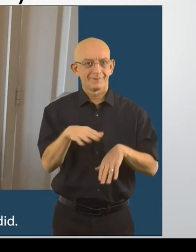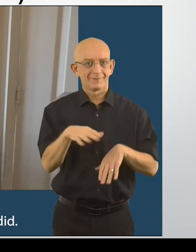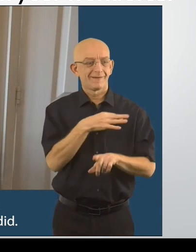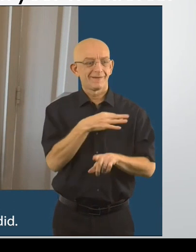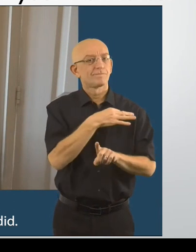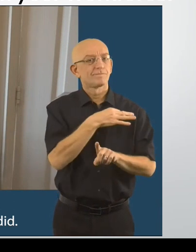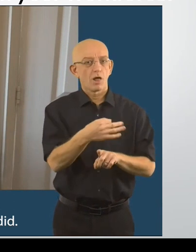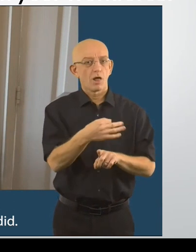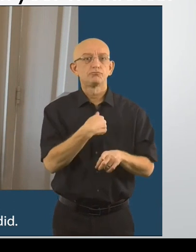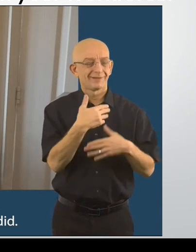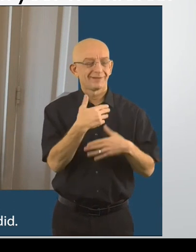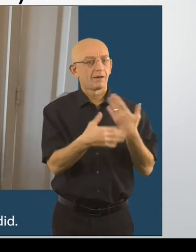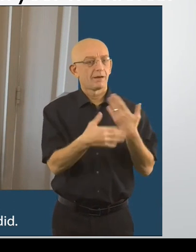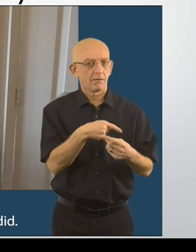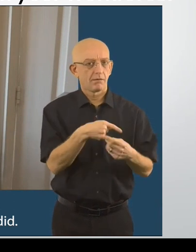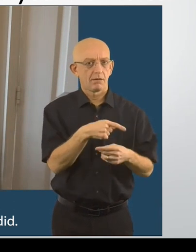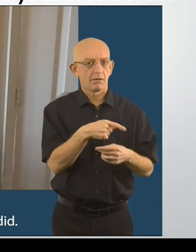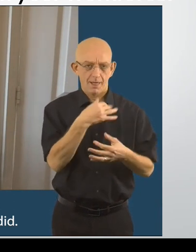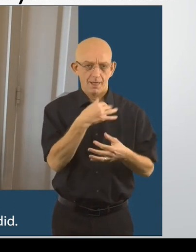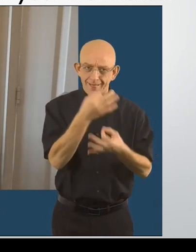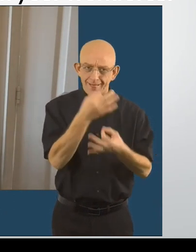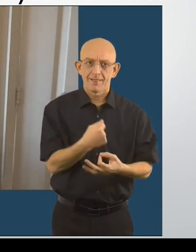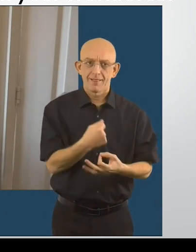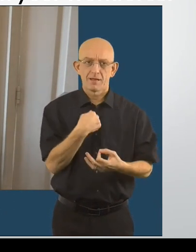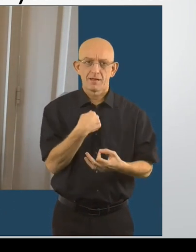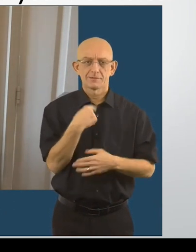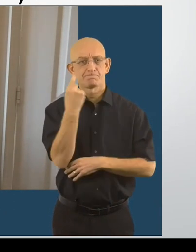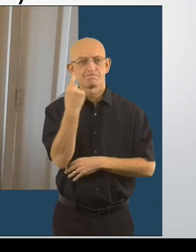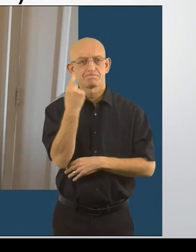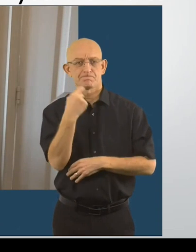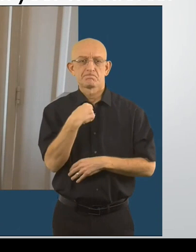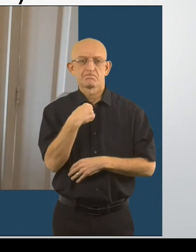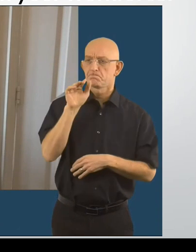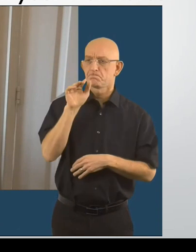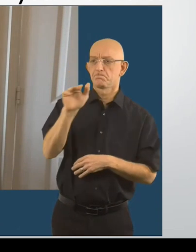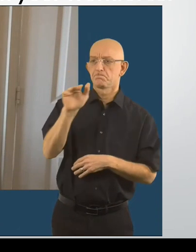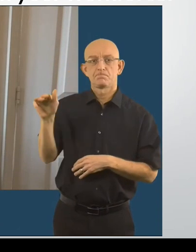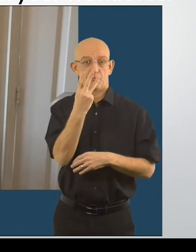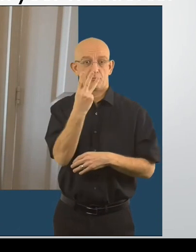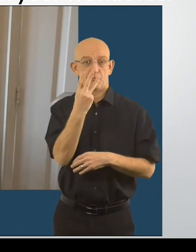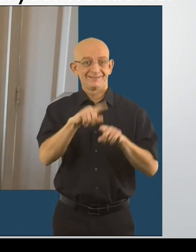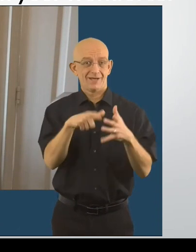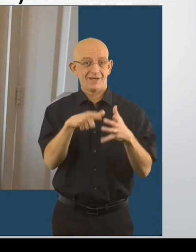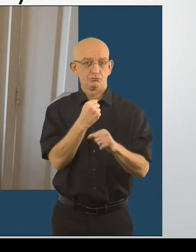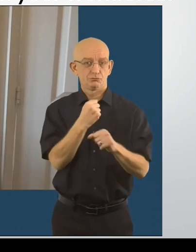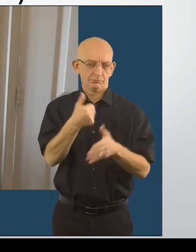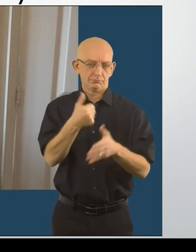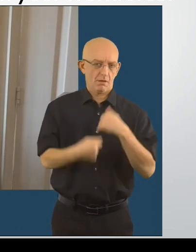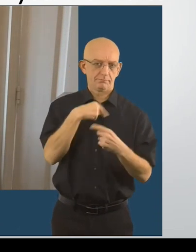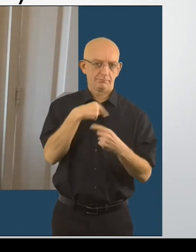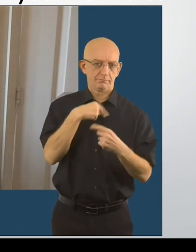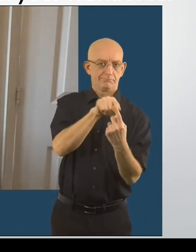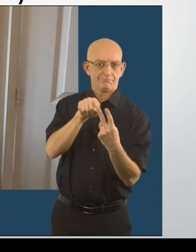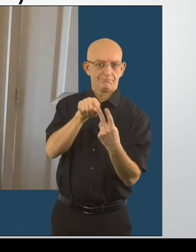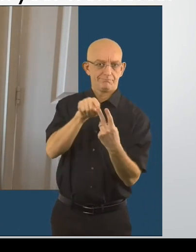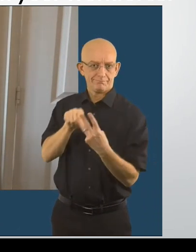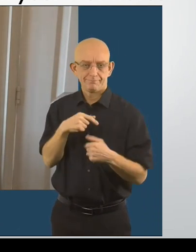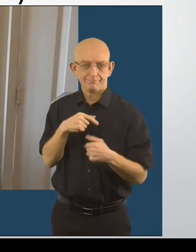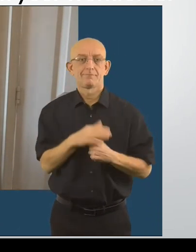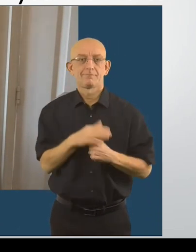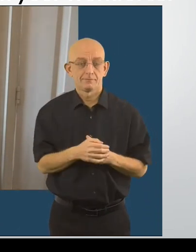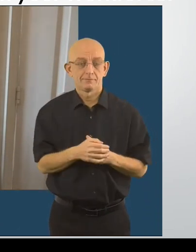fostering following some voluntary work that I did. So first of all, I approached three different